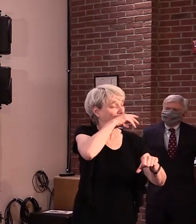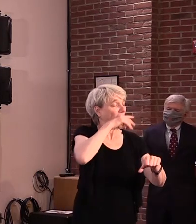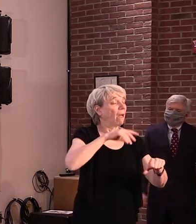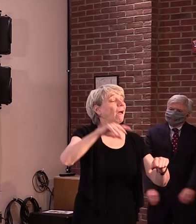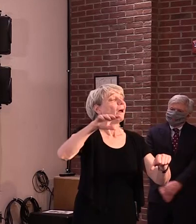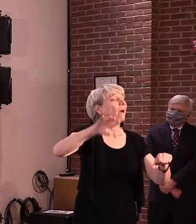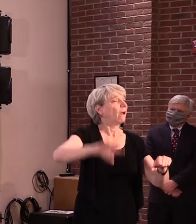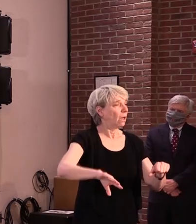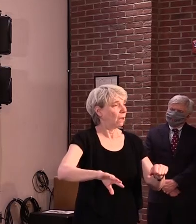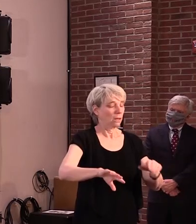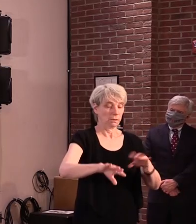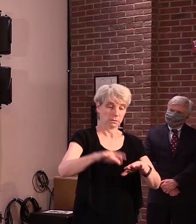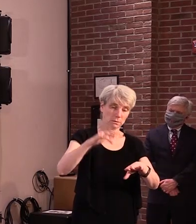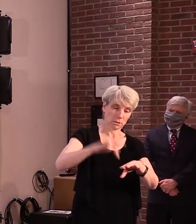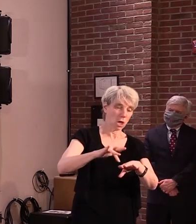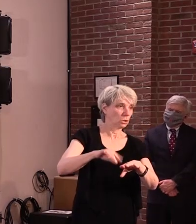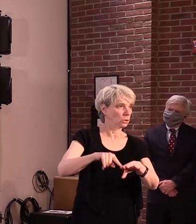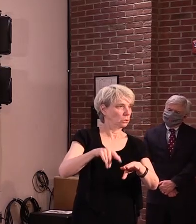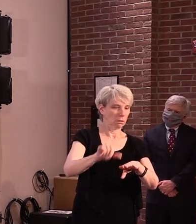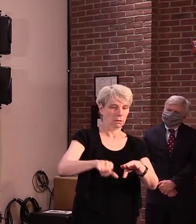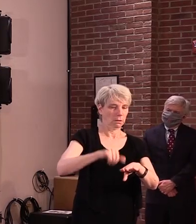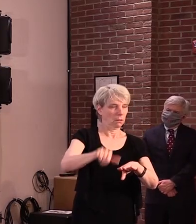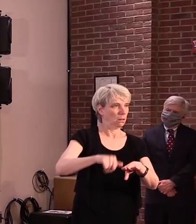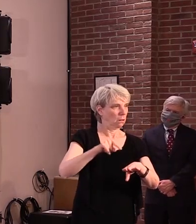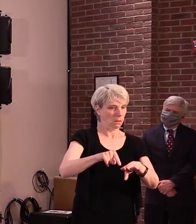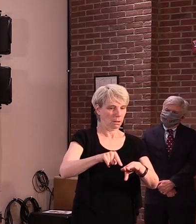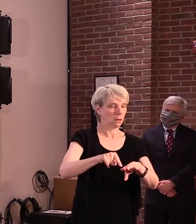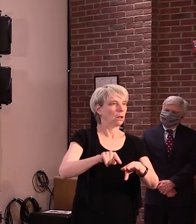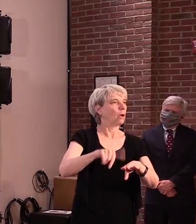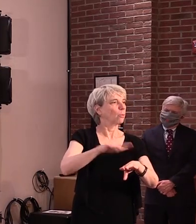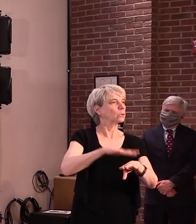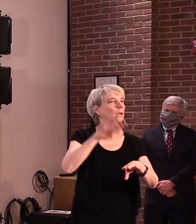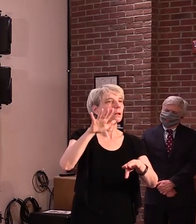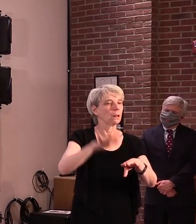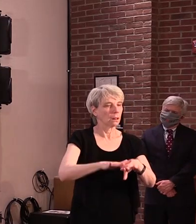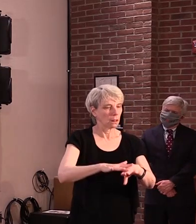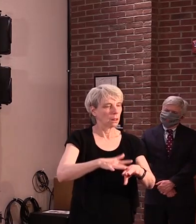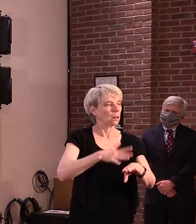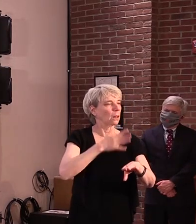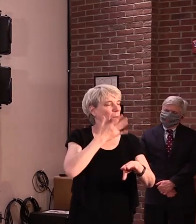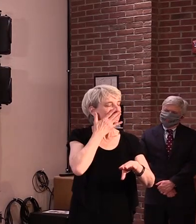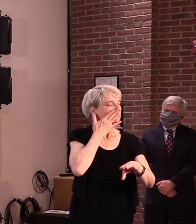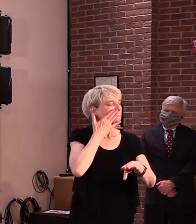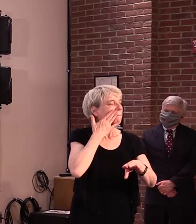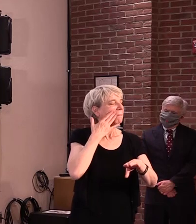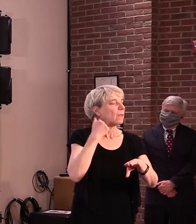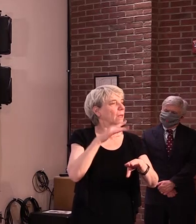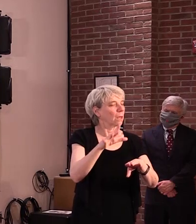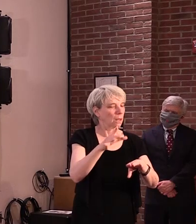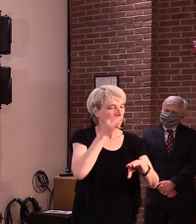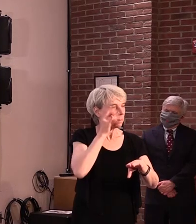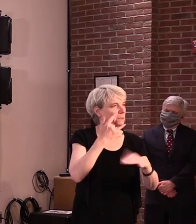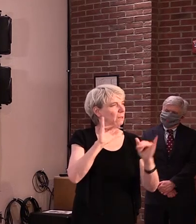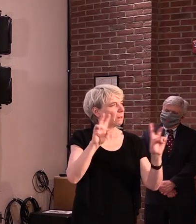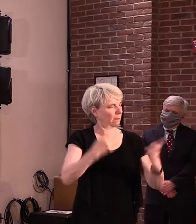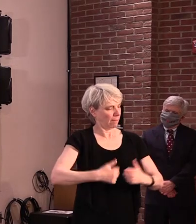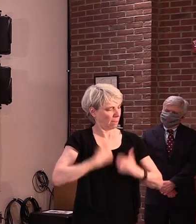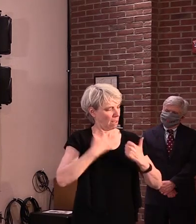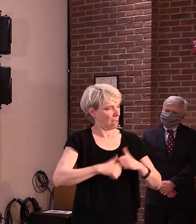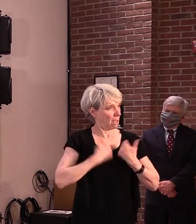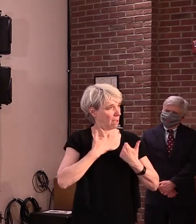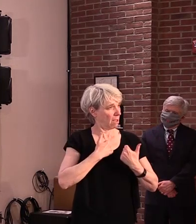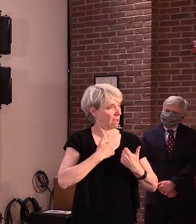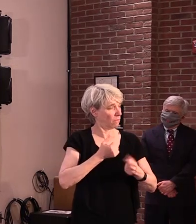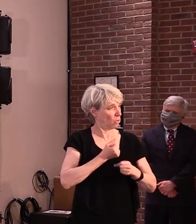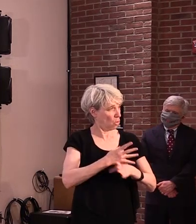may or may not be. So we're gonna have to look in a little more detail at that to see if there's any subtle